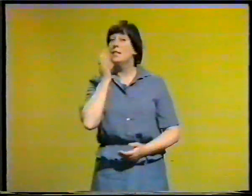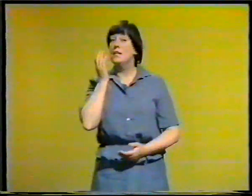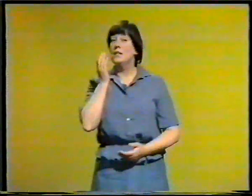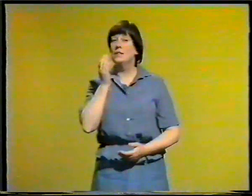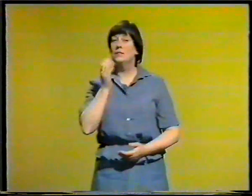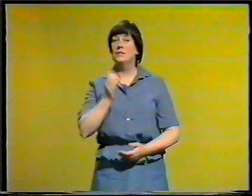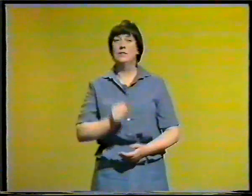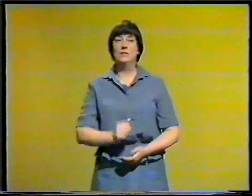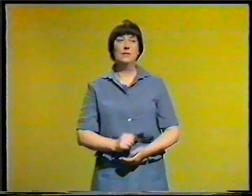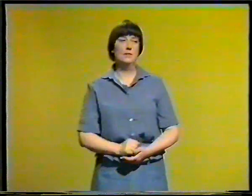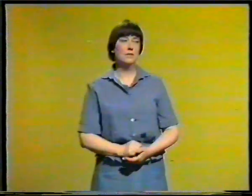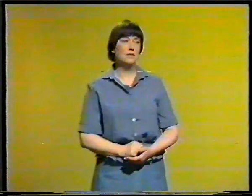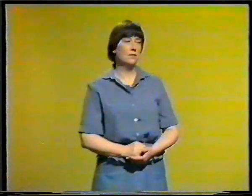Mistake.